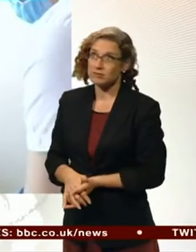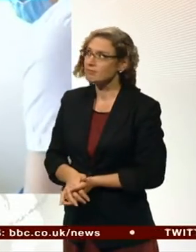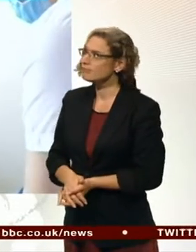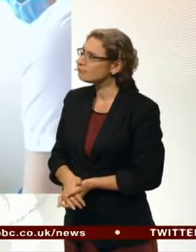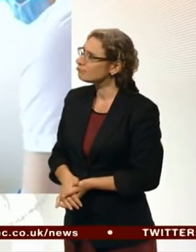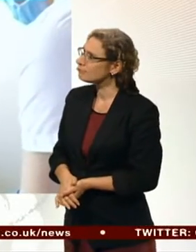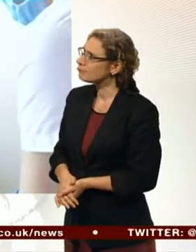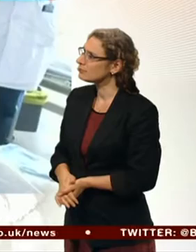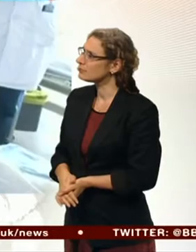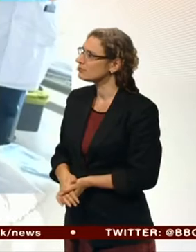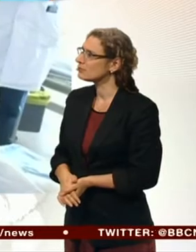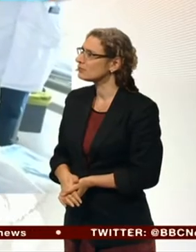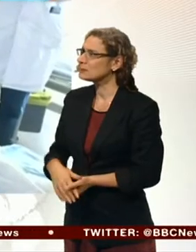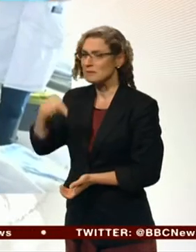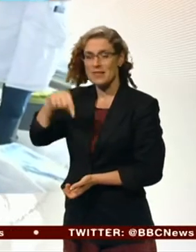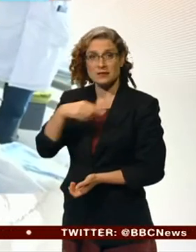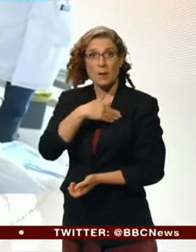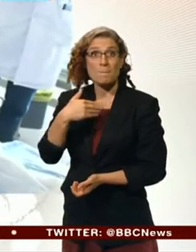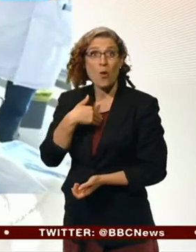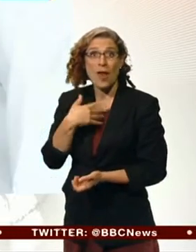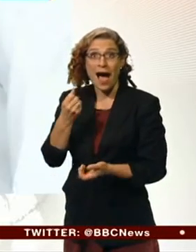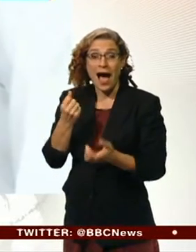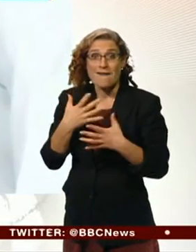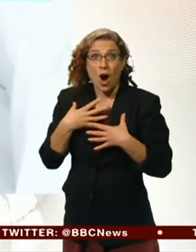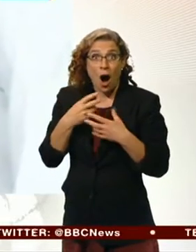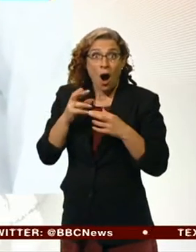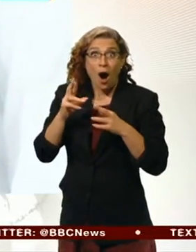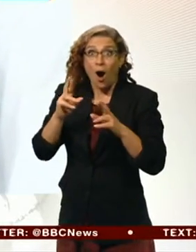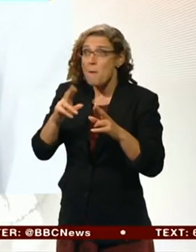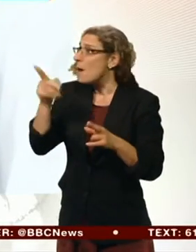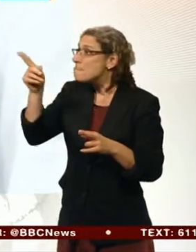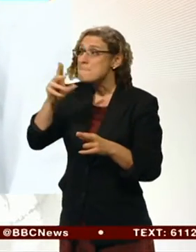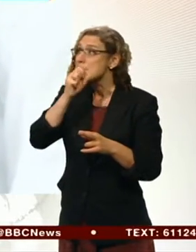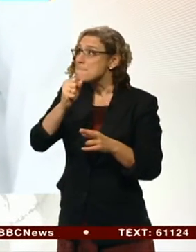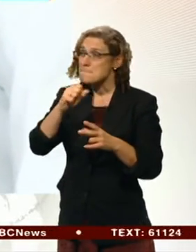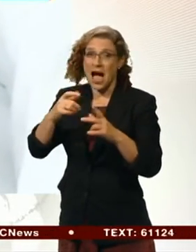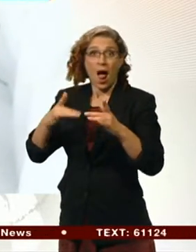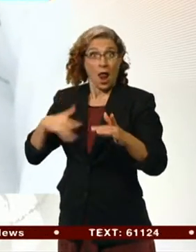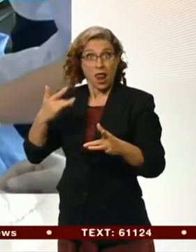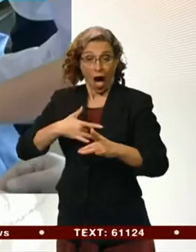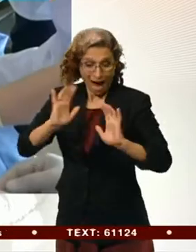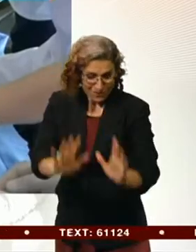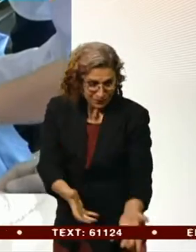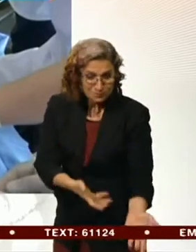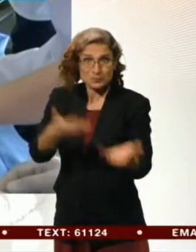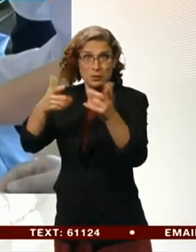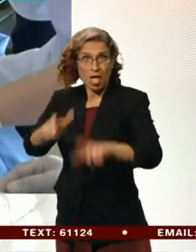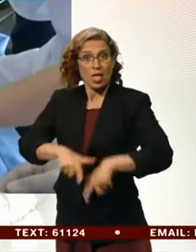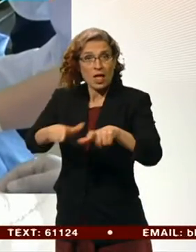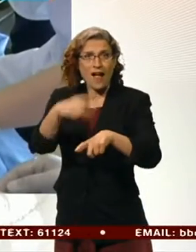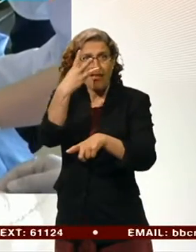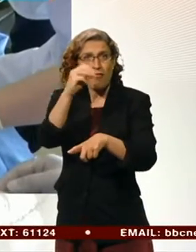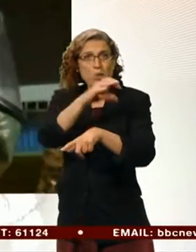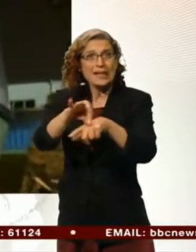This morning, there was a moment of hope. This fireman was pulled alive from the rubble after being trapped for more than 30